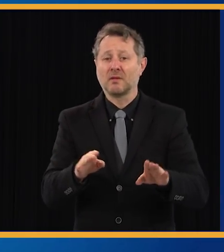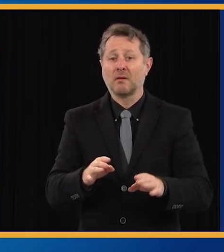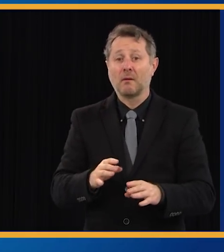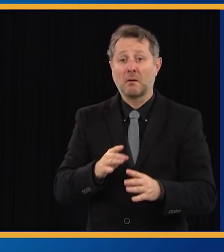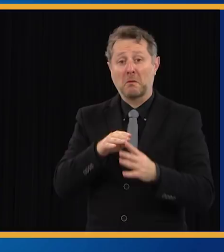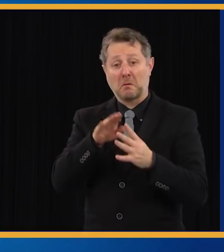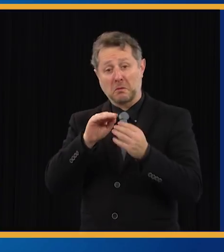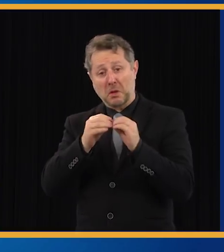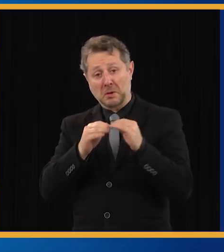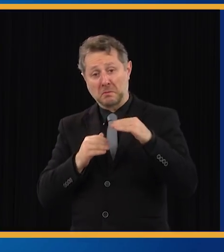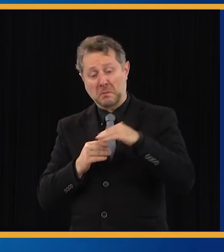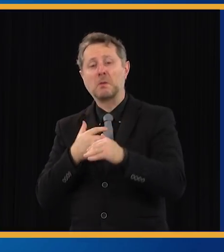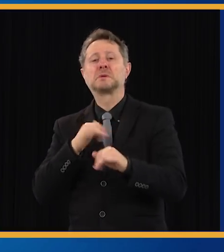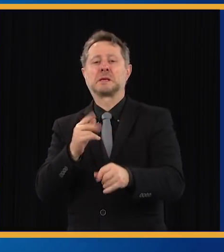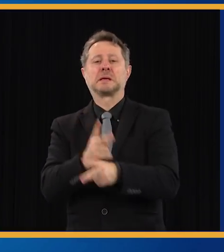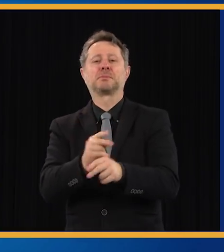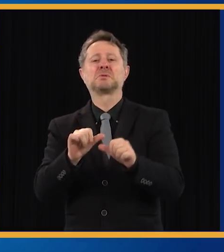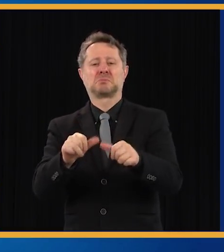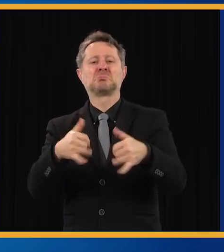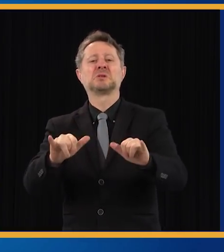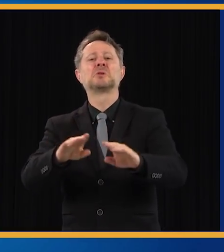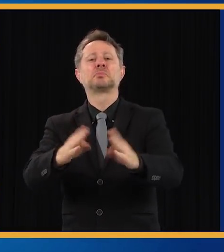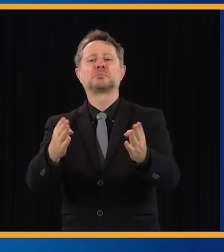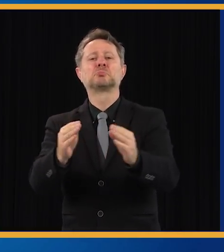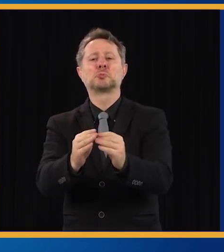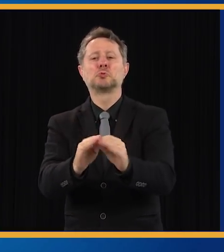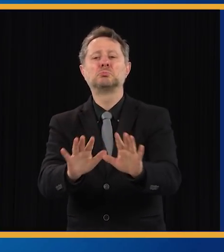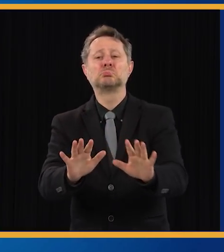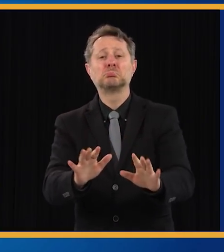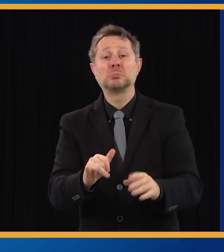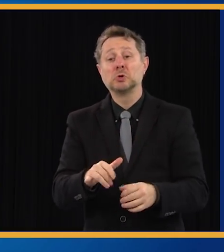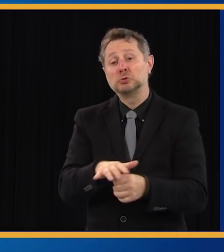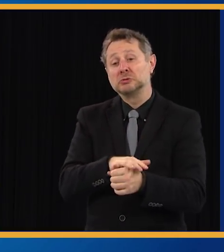about the regional control room, that's what I'm talking about.